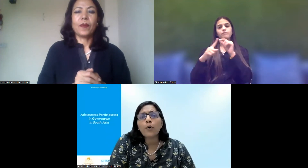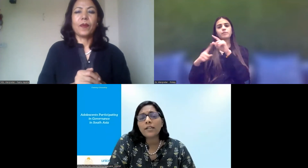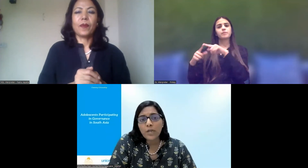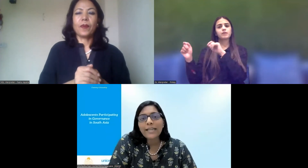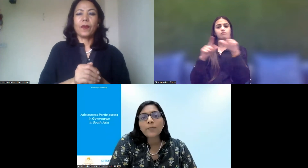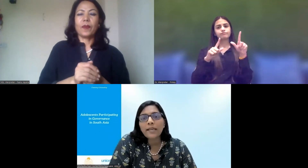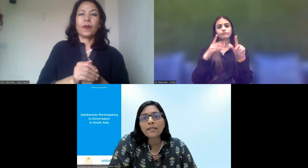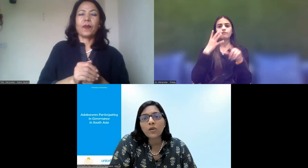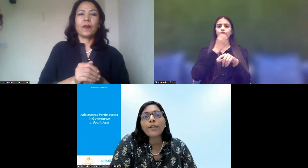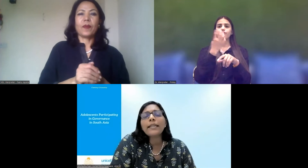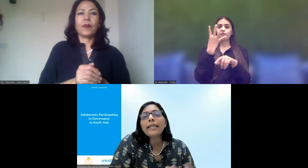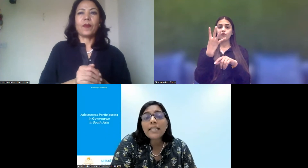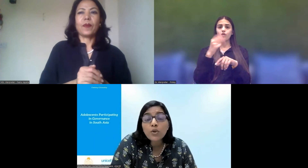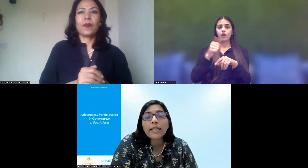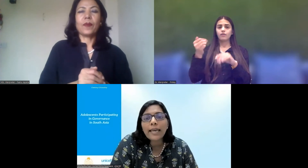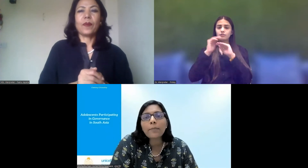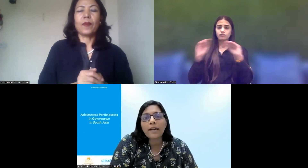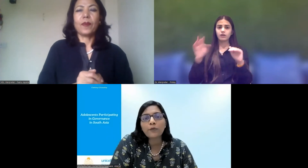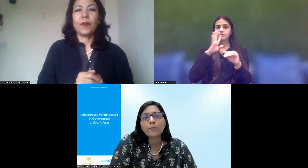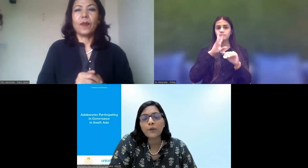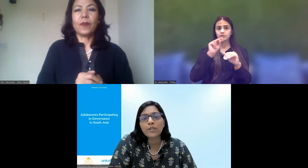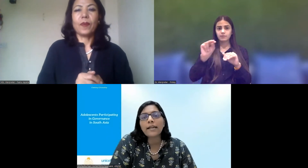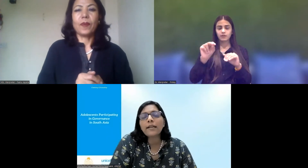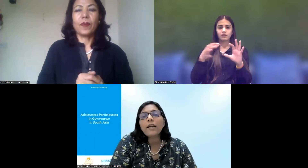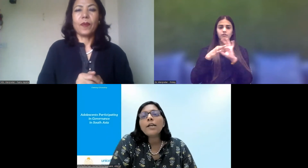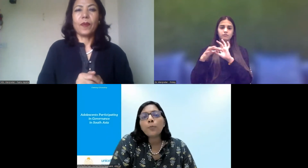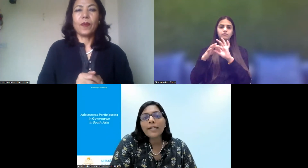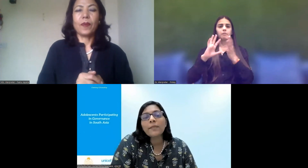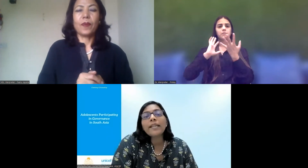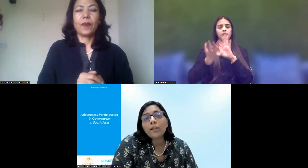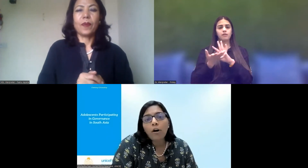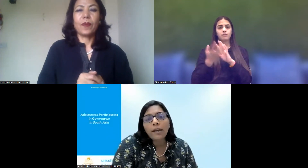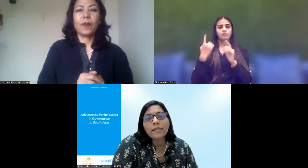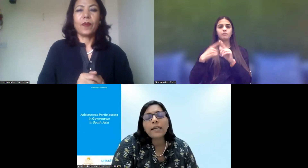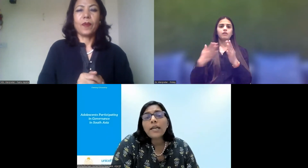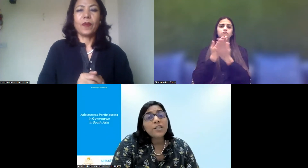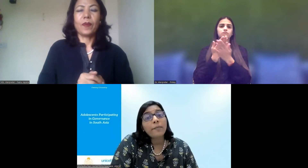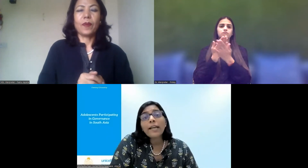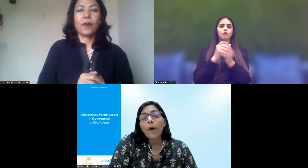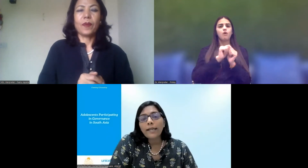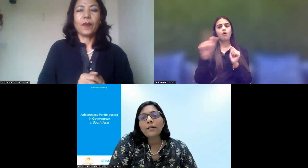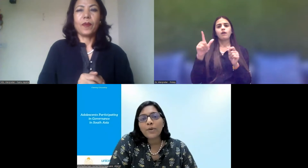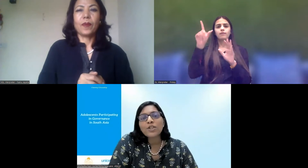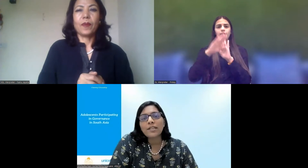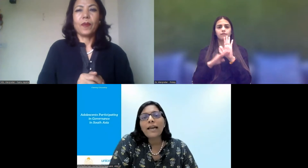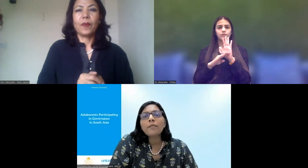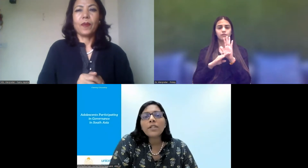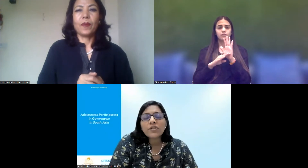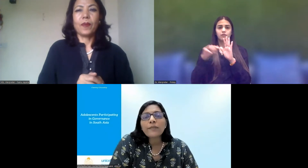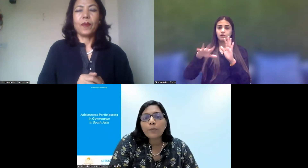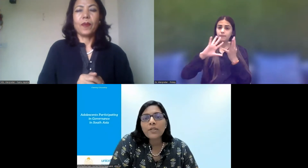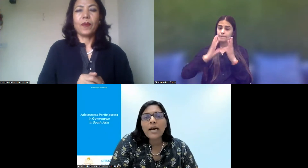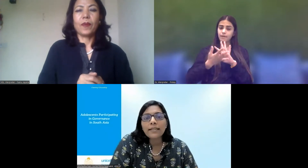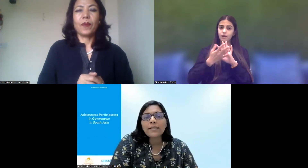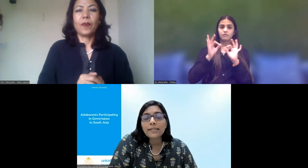4 other child speakers on the need to create platforms for children to participate at all levels. She made quite an impression, and the Ministry